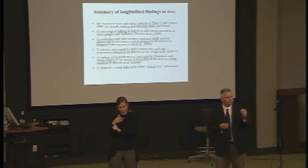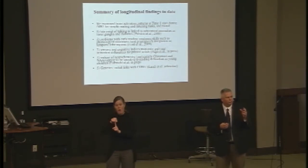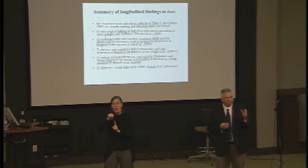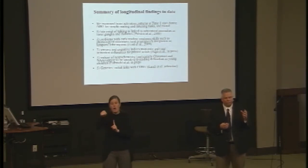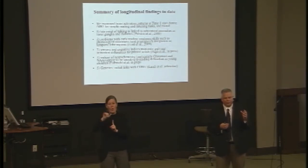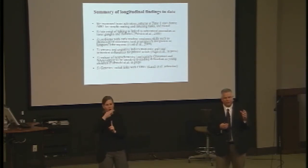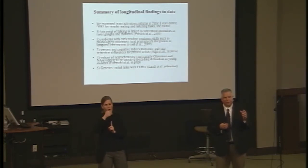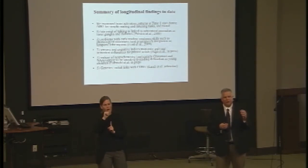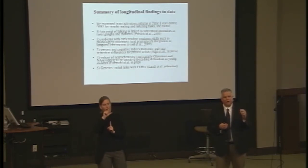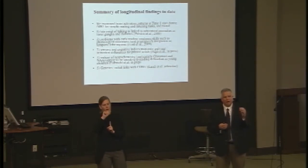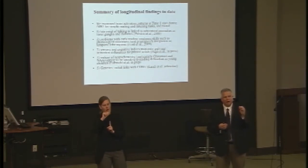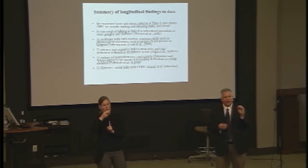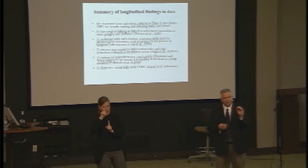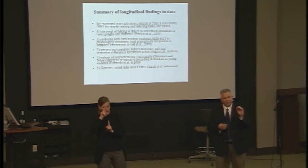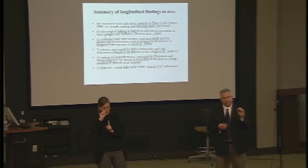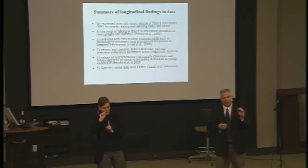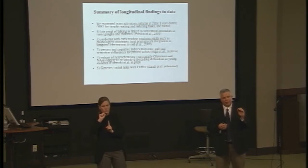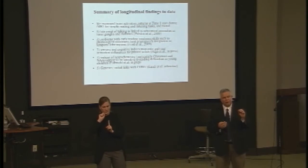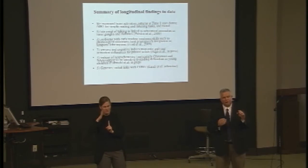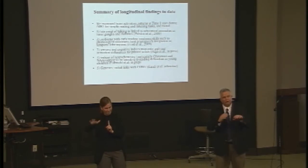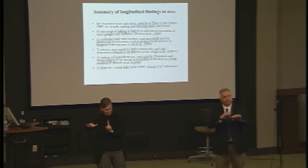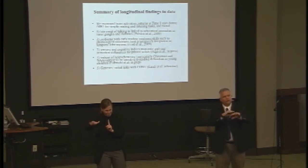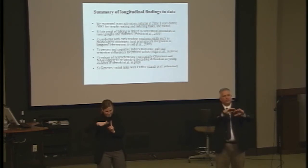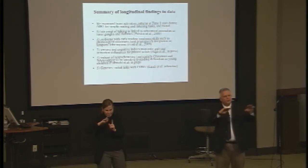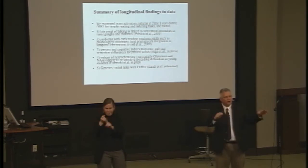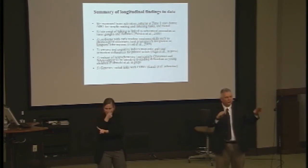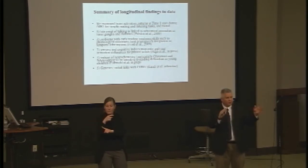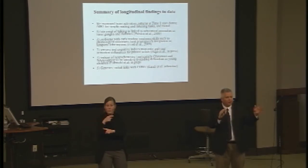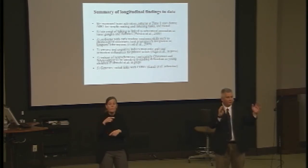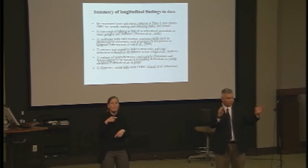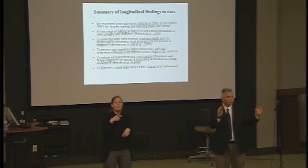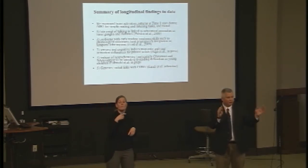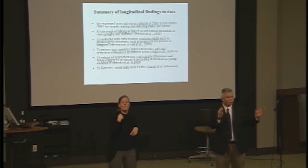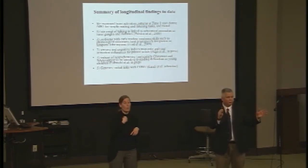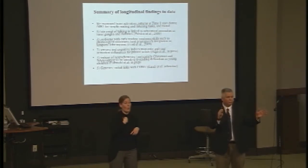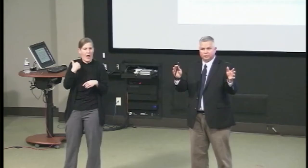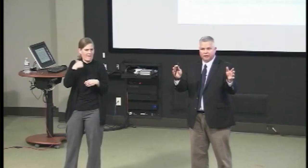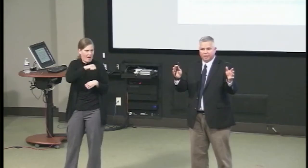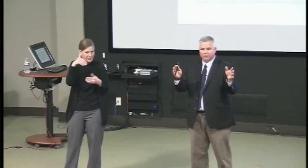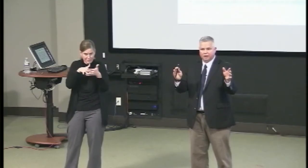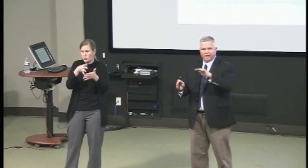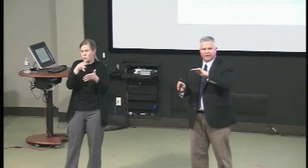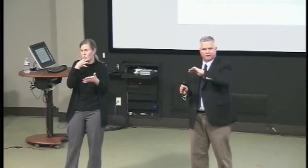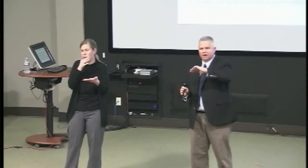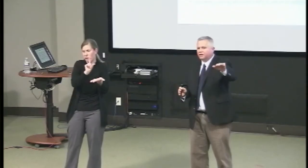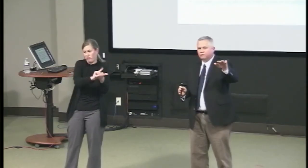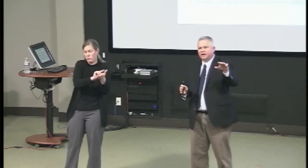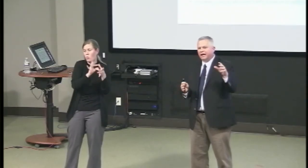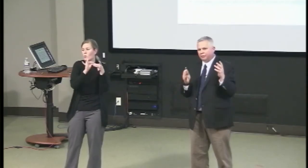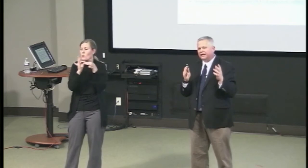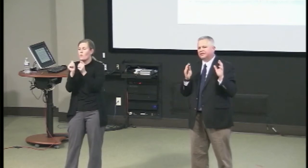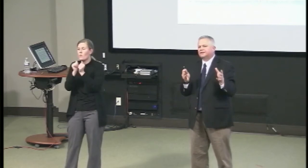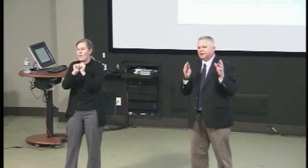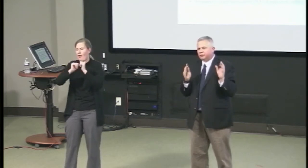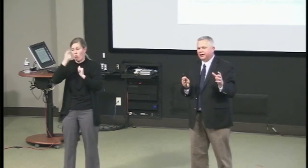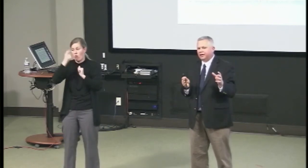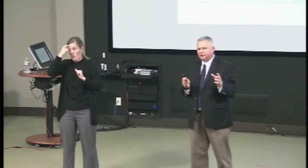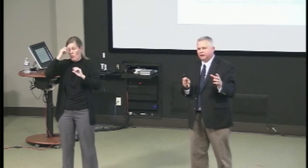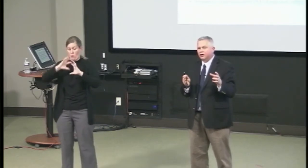or near in press. And it's a study where we took just the youngest kids from the longitudinal study, as young as we could get it. We